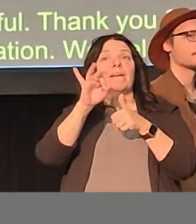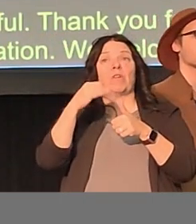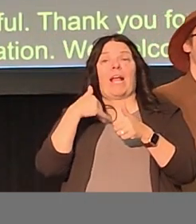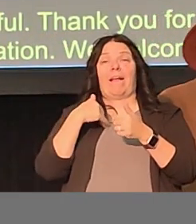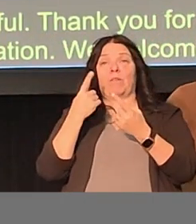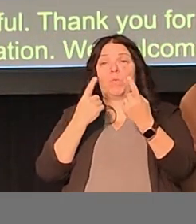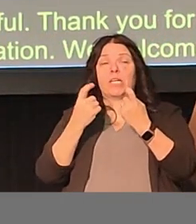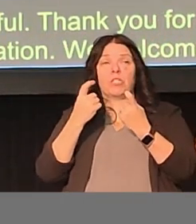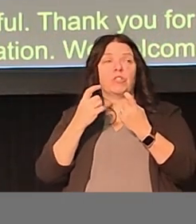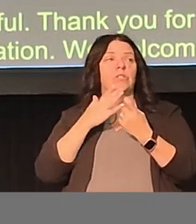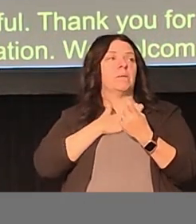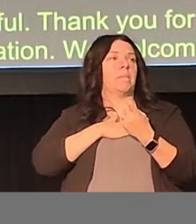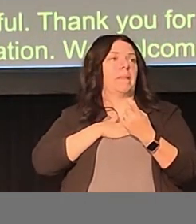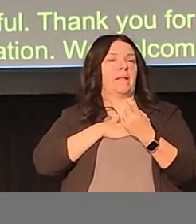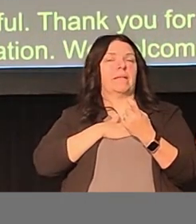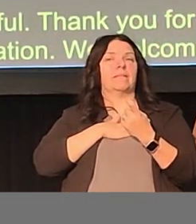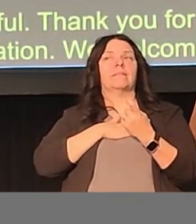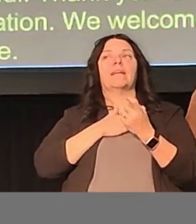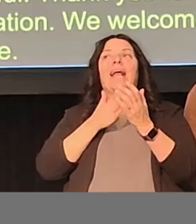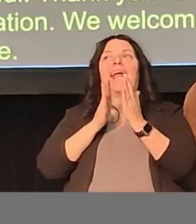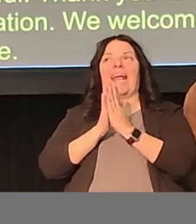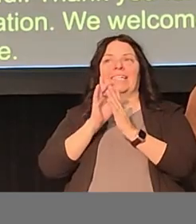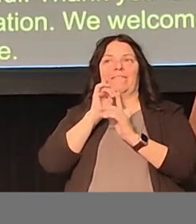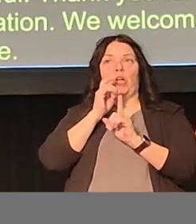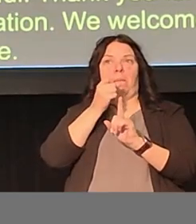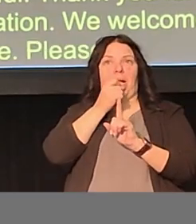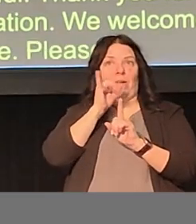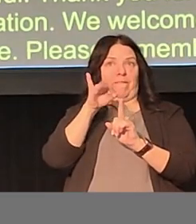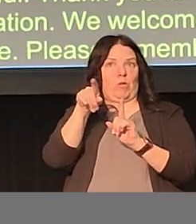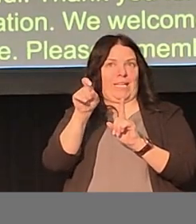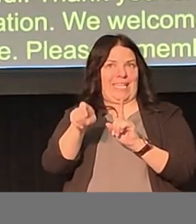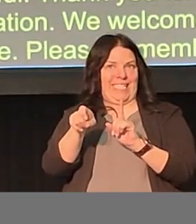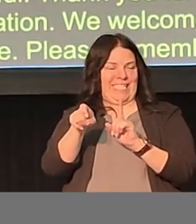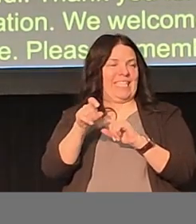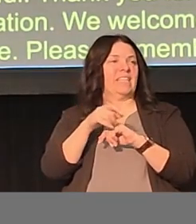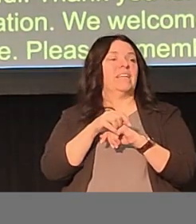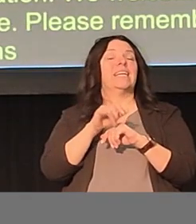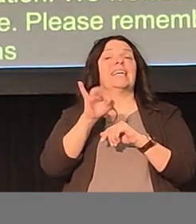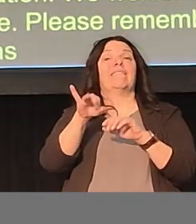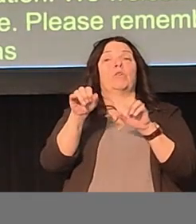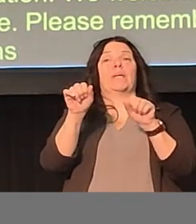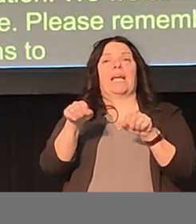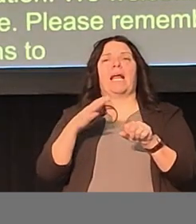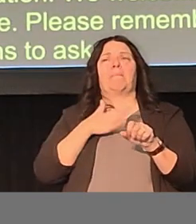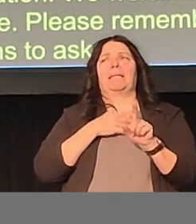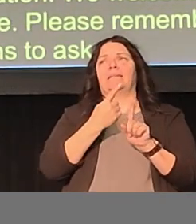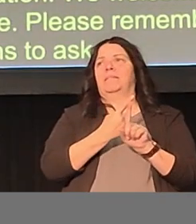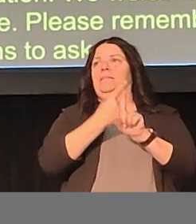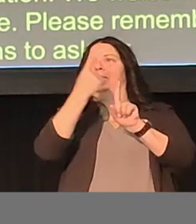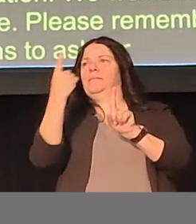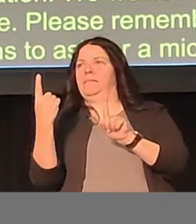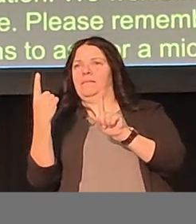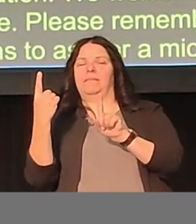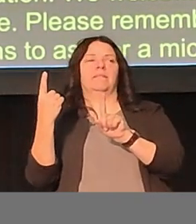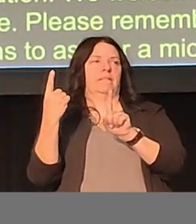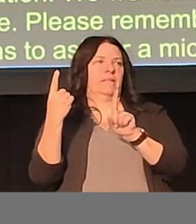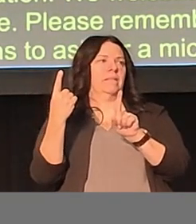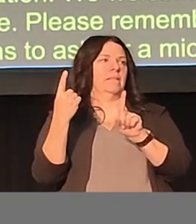have any questions, to ask for a microphone if you need. And if you can, please approach one of the microphones